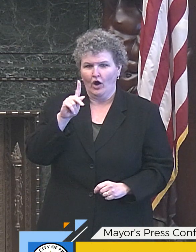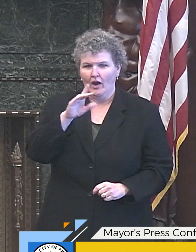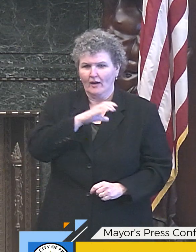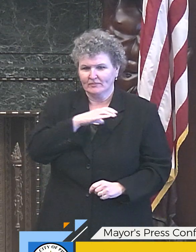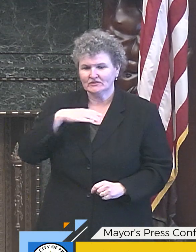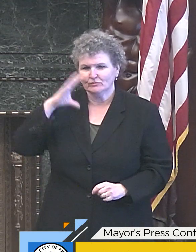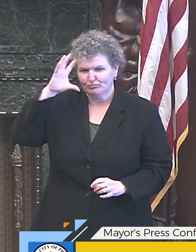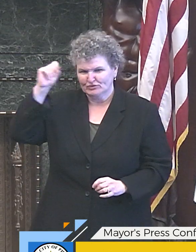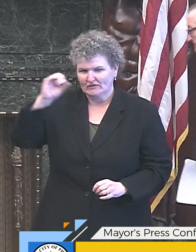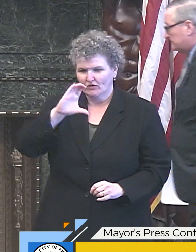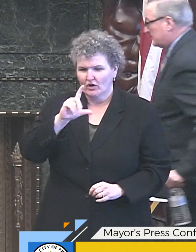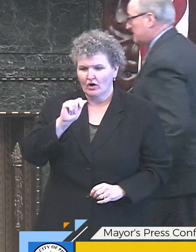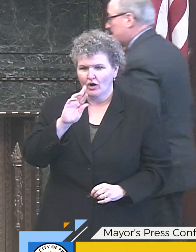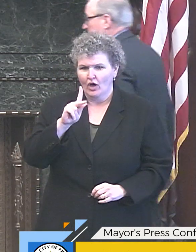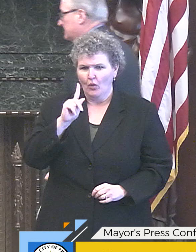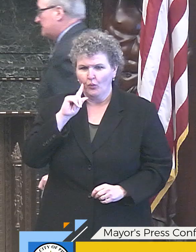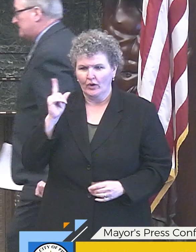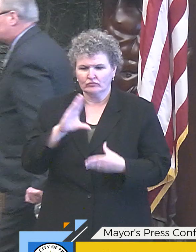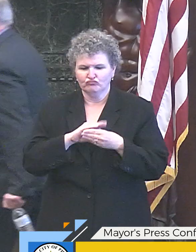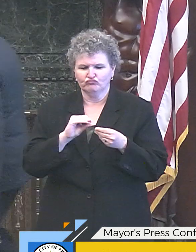President.